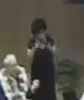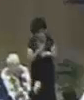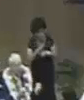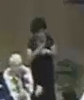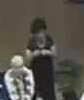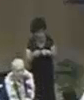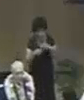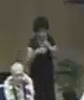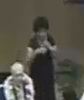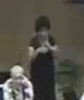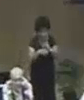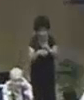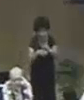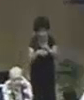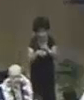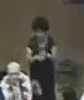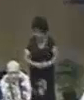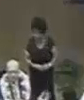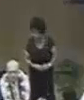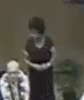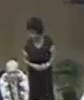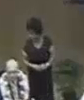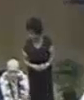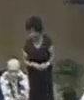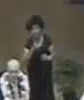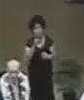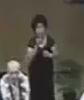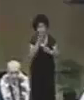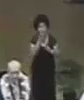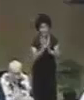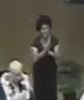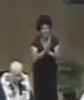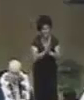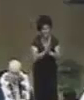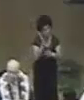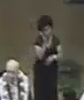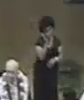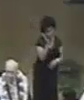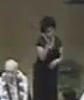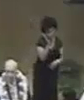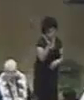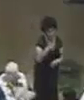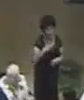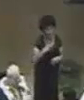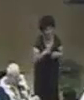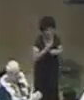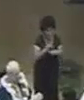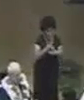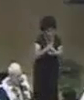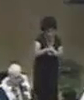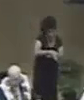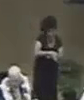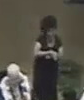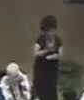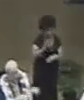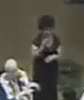working hands-on with a lathe, for example. And let's do a 10-minute session on that, and then some support materials associated with that. Let's then get on to